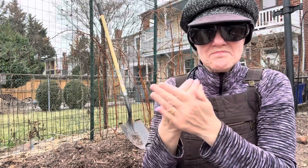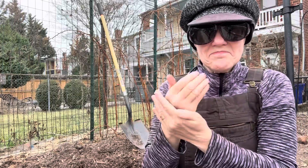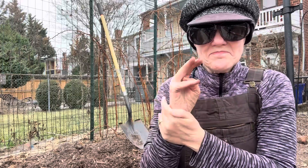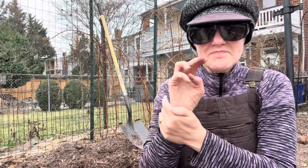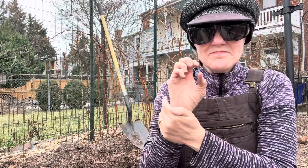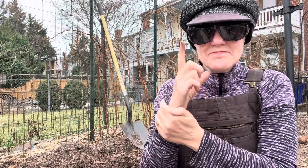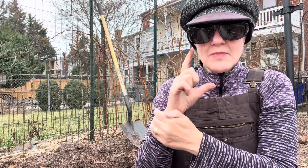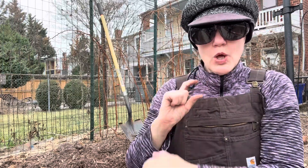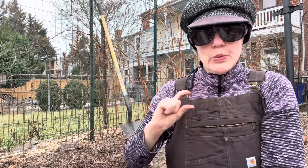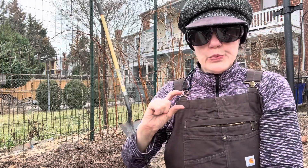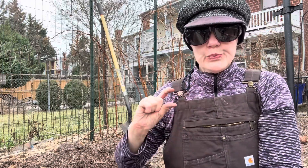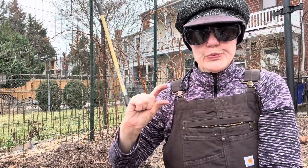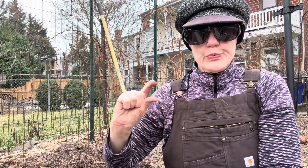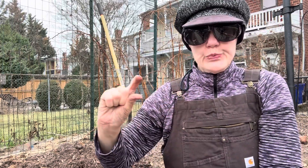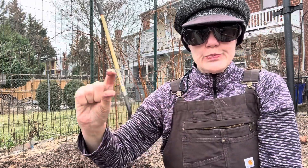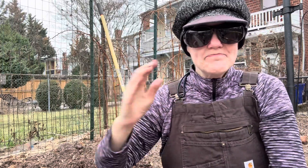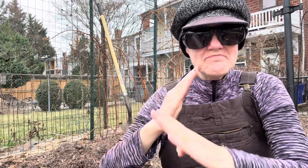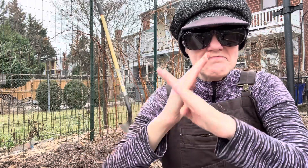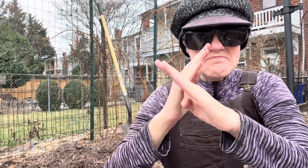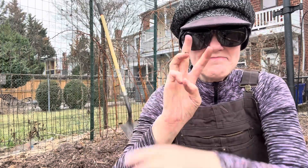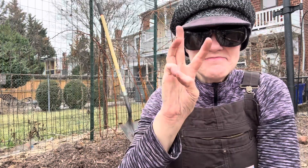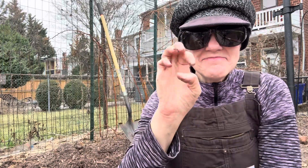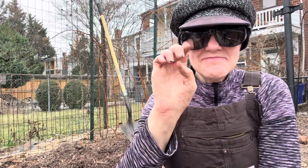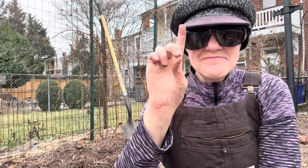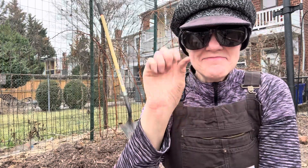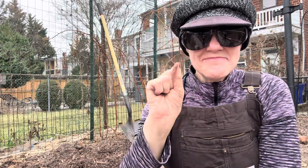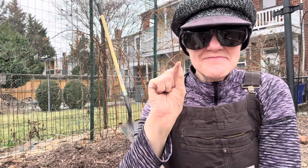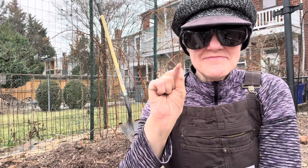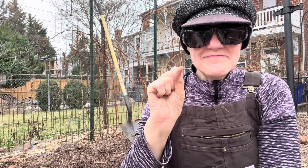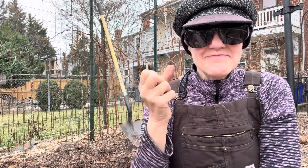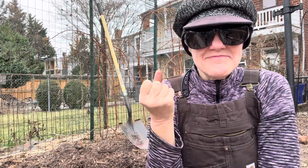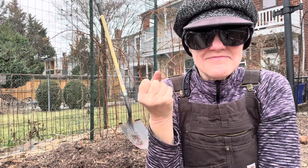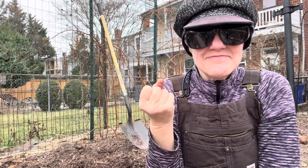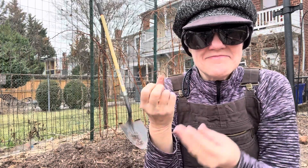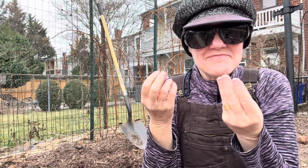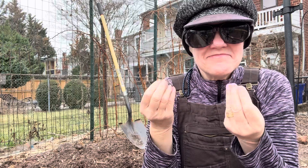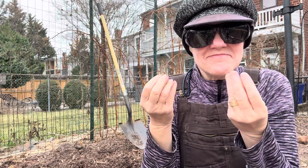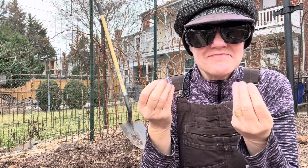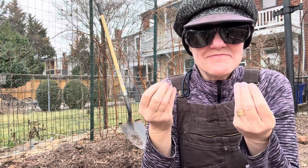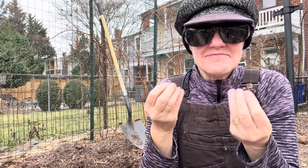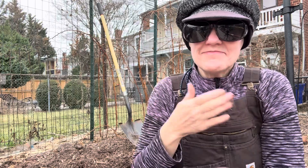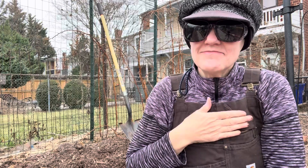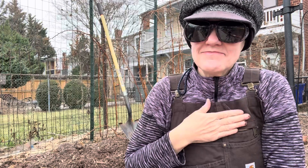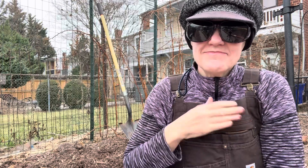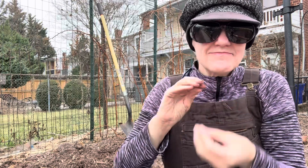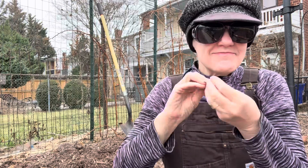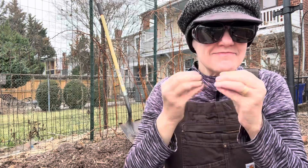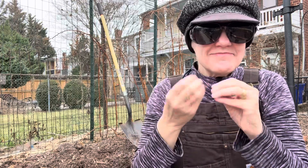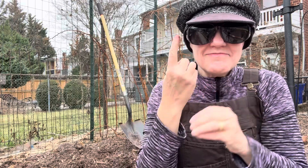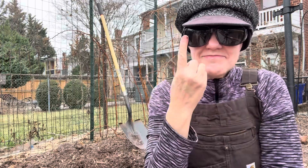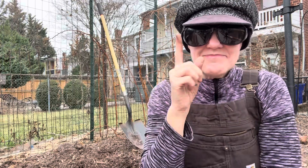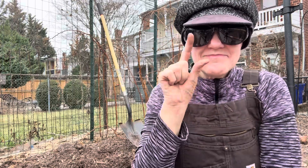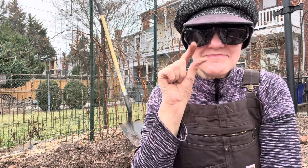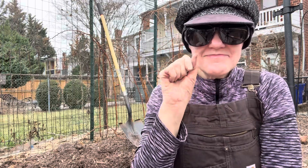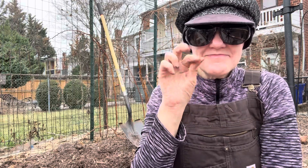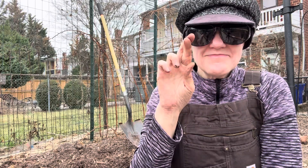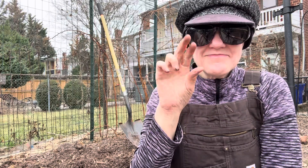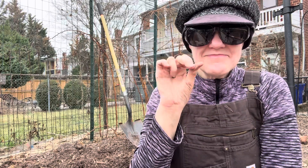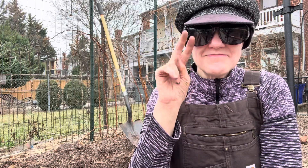new cardboard, and then I put a fresh layer of mulch on top, and this blocks weeds and hold in the moisture. That's